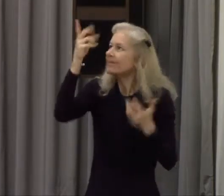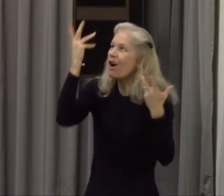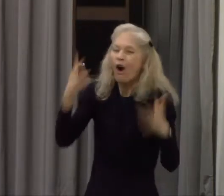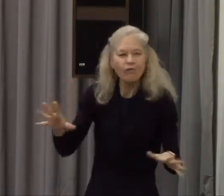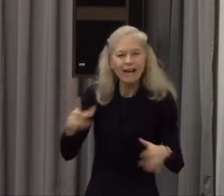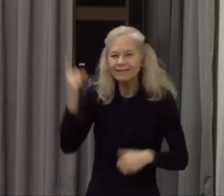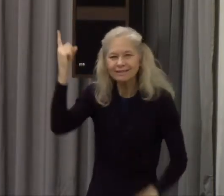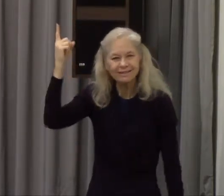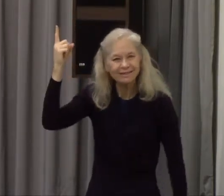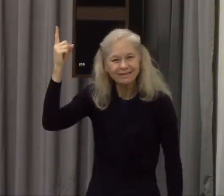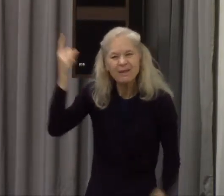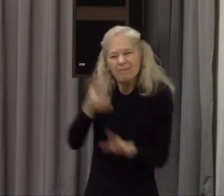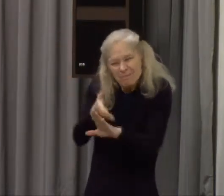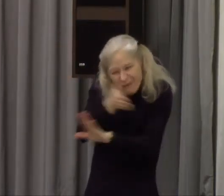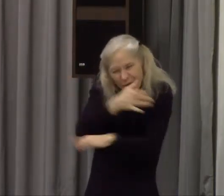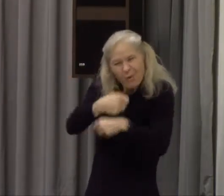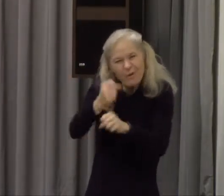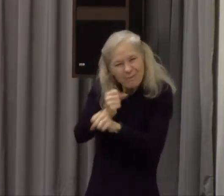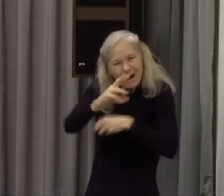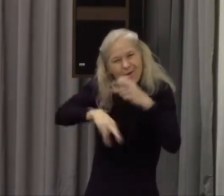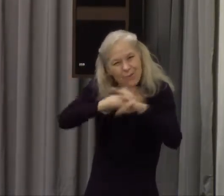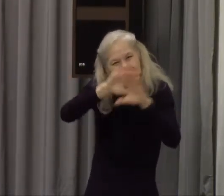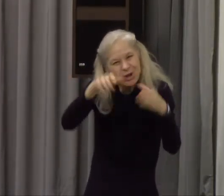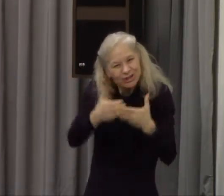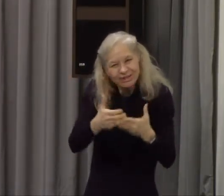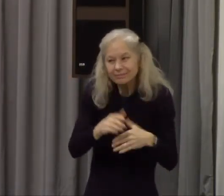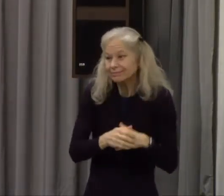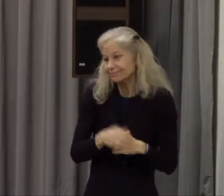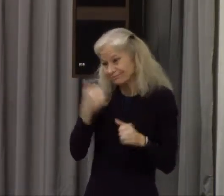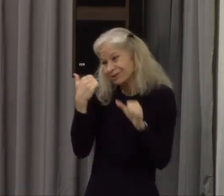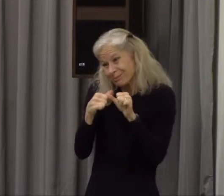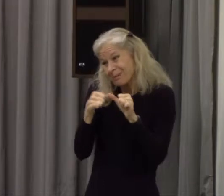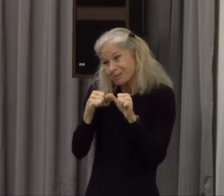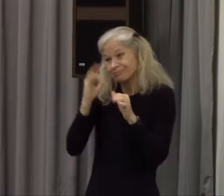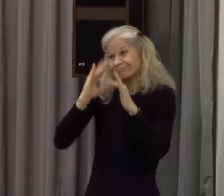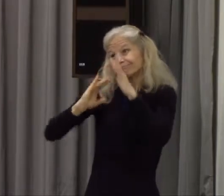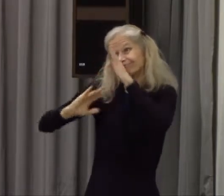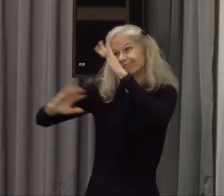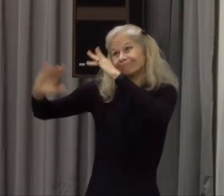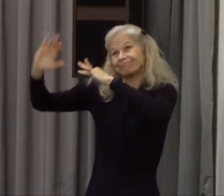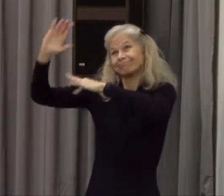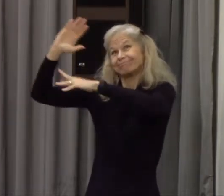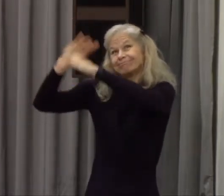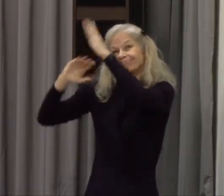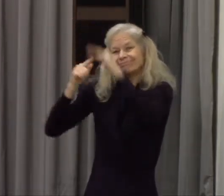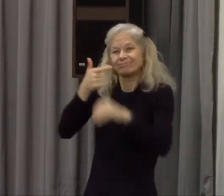that heartbreaking story back there in that Garden of Eden. Everything was perfect and